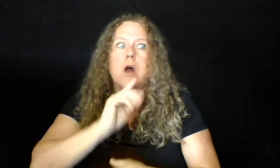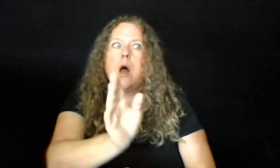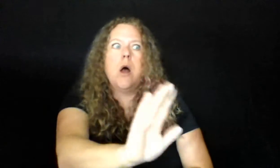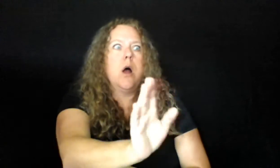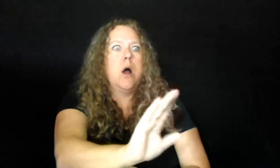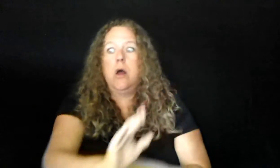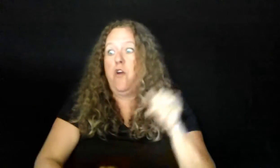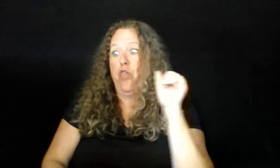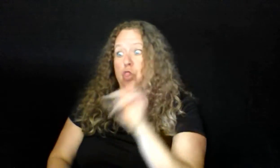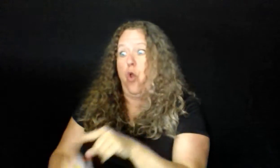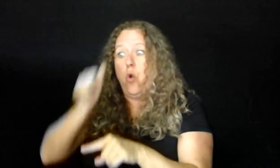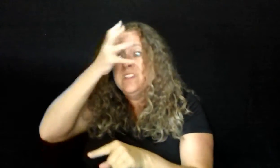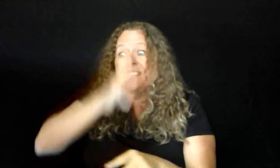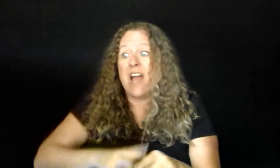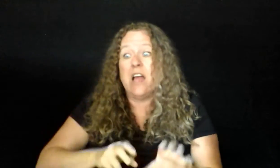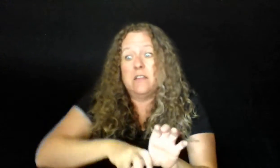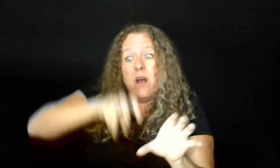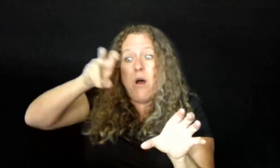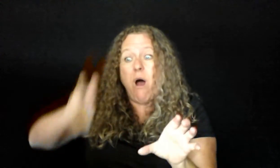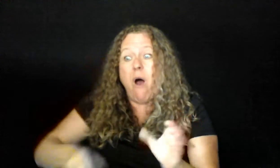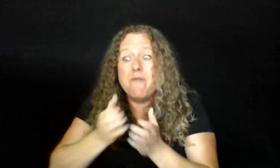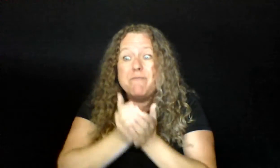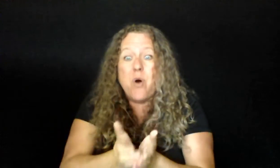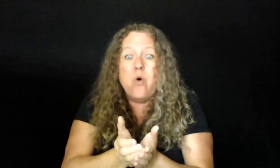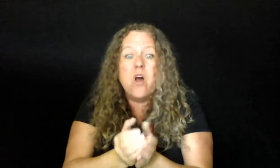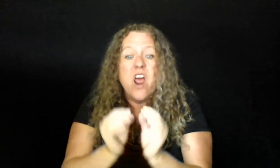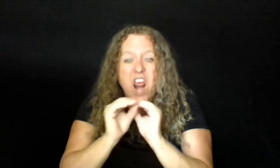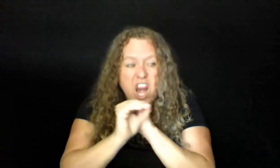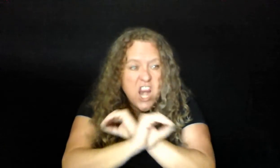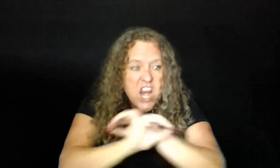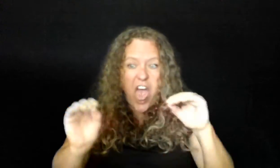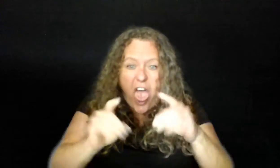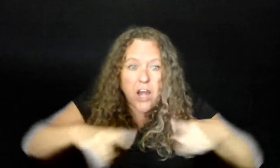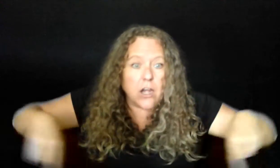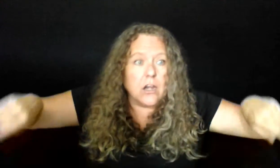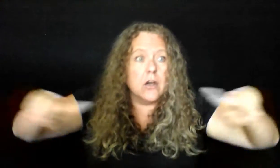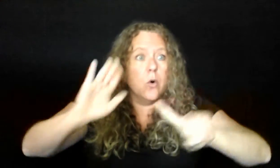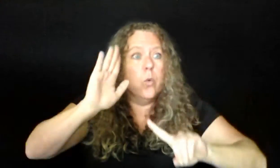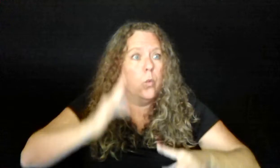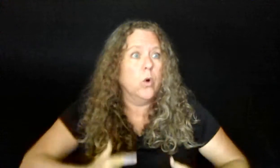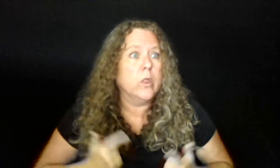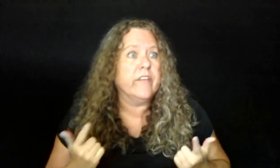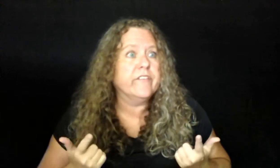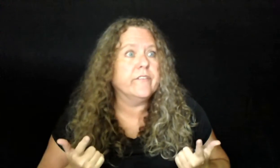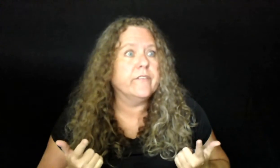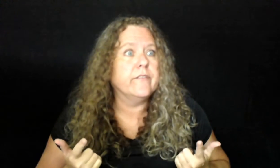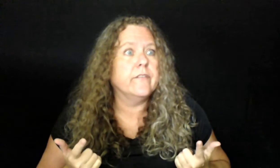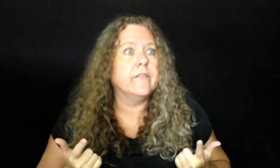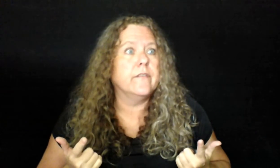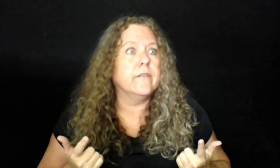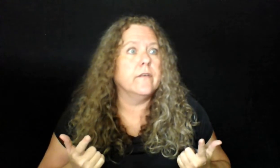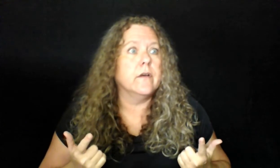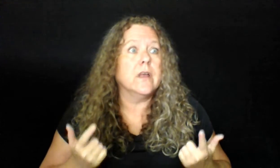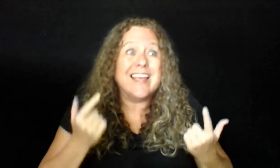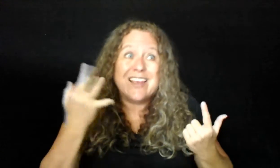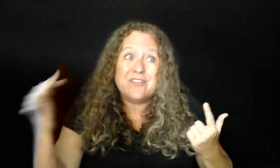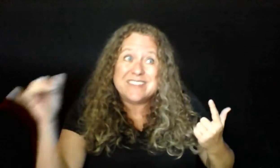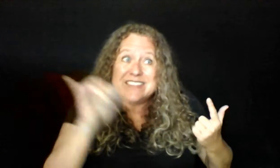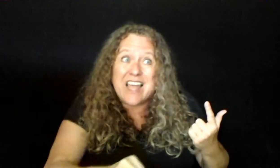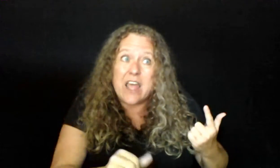guys get off this boat, no one is going to live. This day, everyone's going to be okay. Centurion, by this